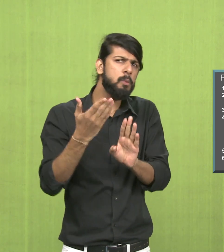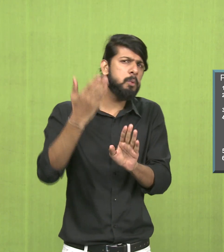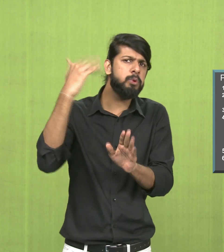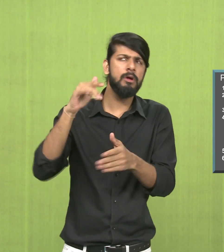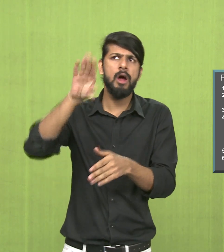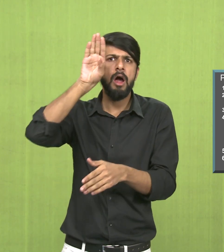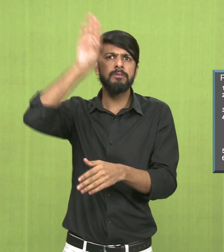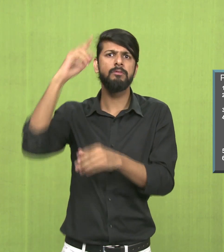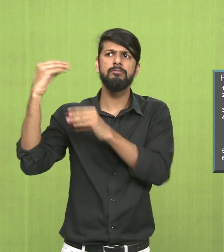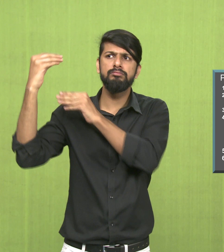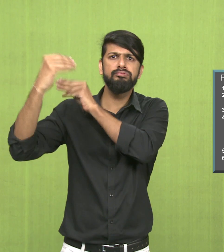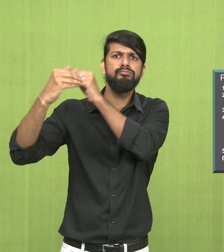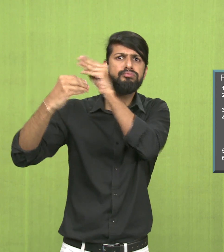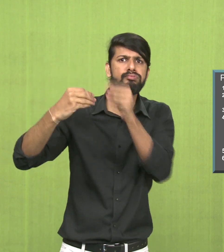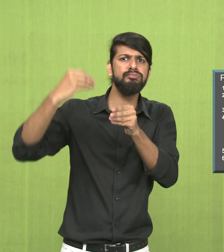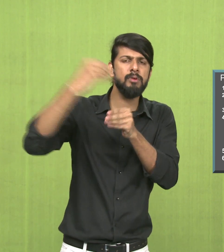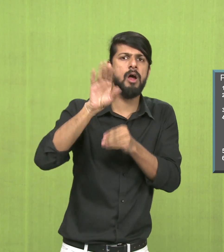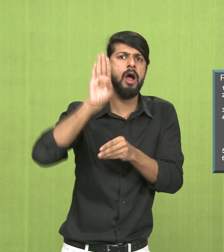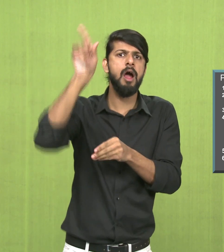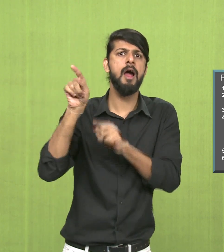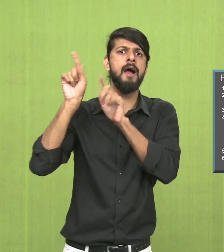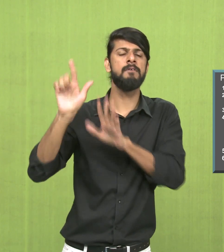signifies his royal lineage.